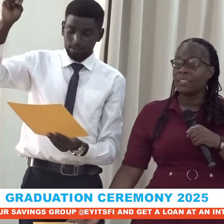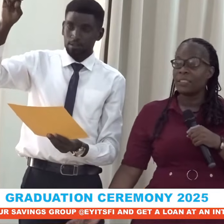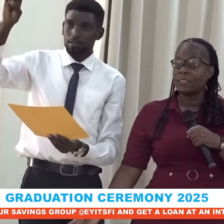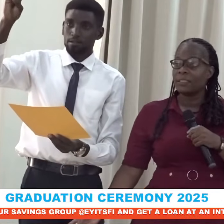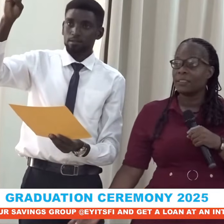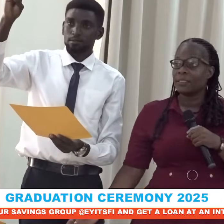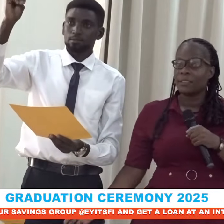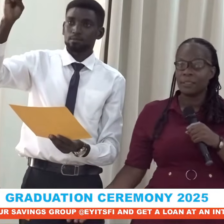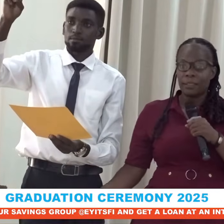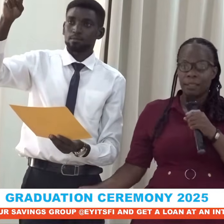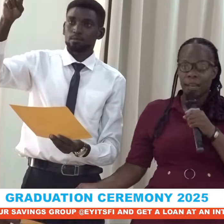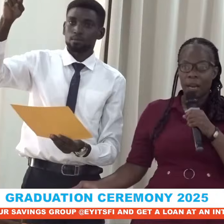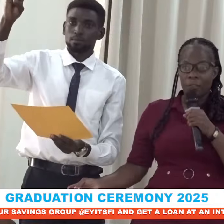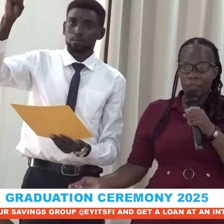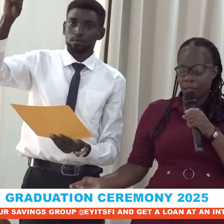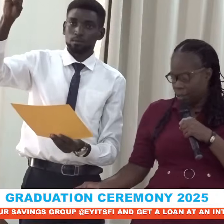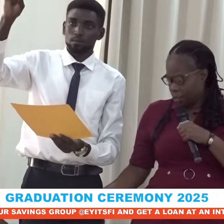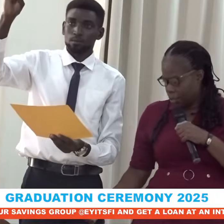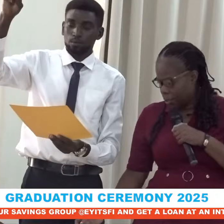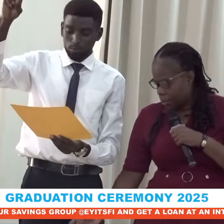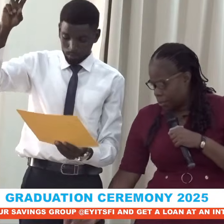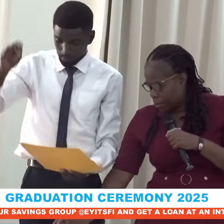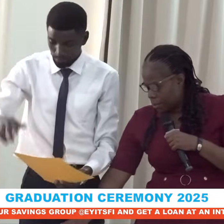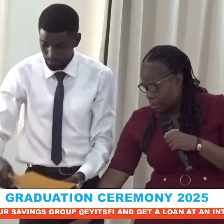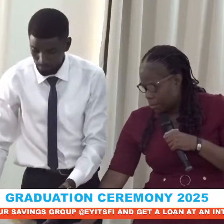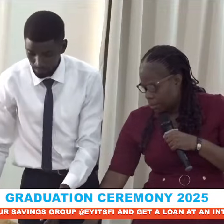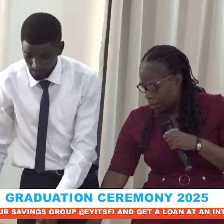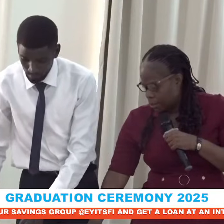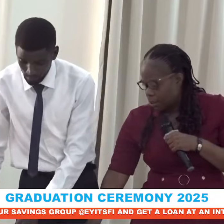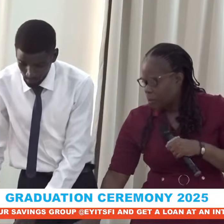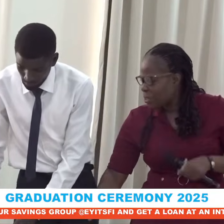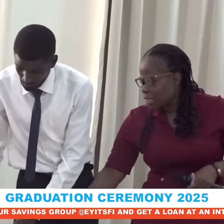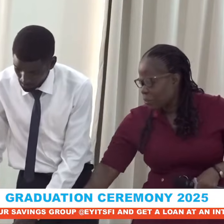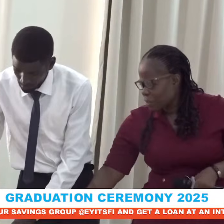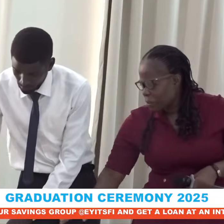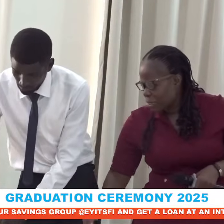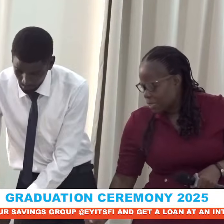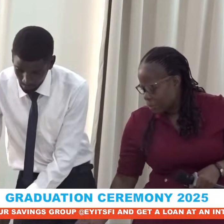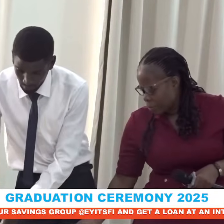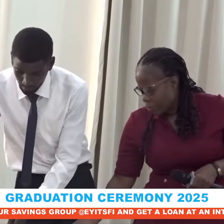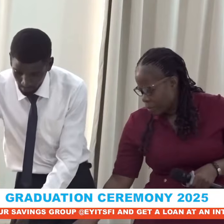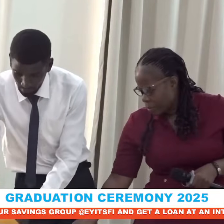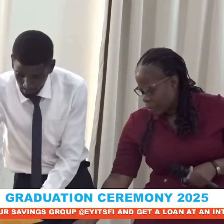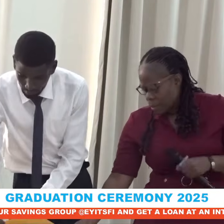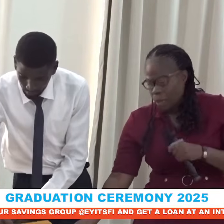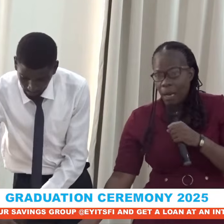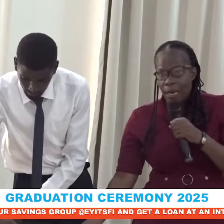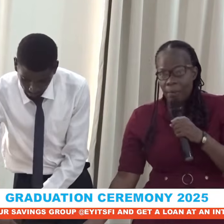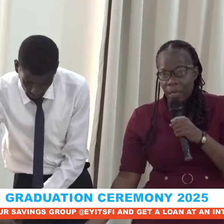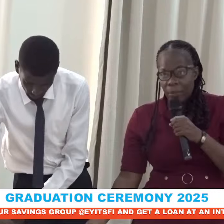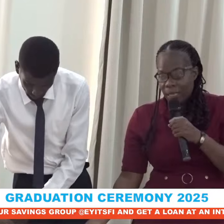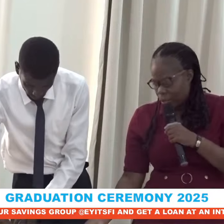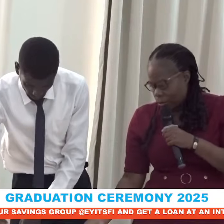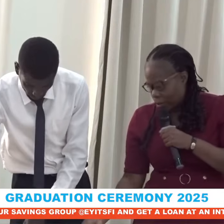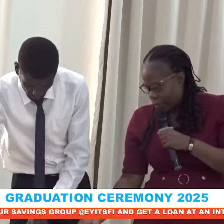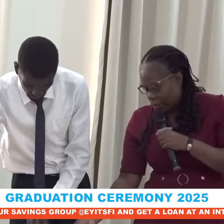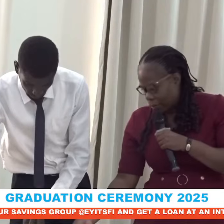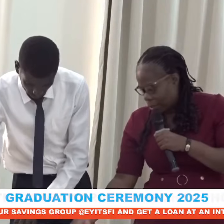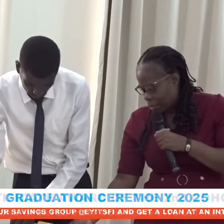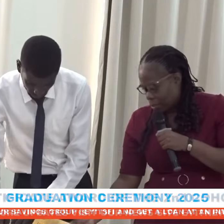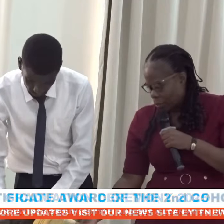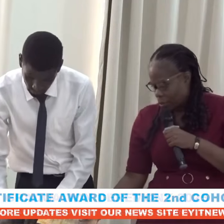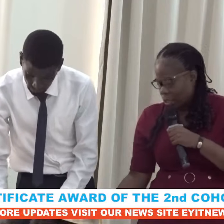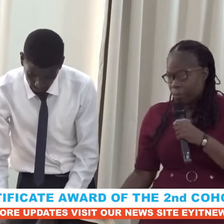Ivan. Ivan. The ones that are not around, let's remove them. Agaba Emily is not